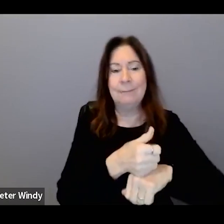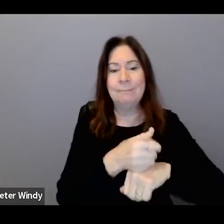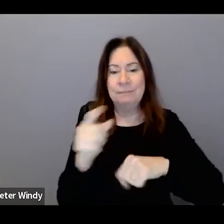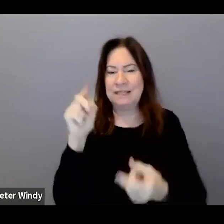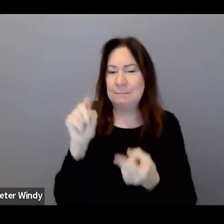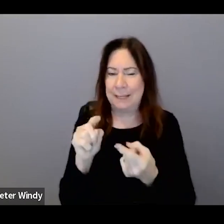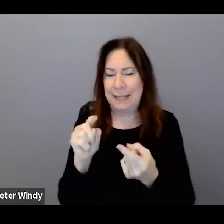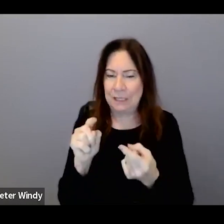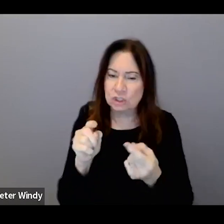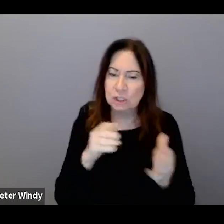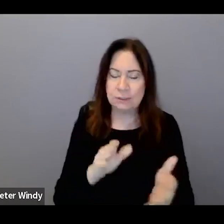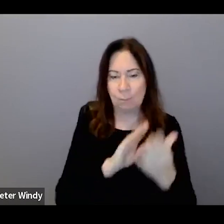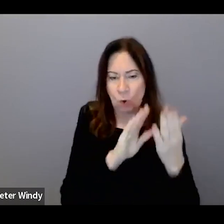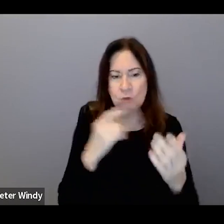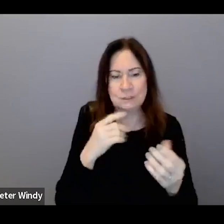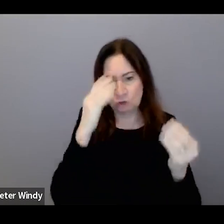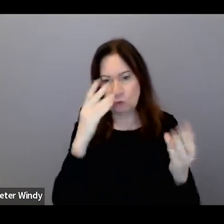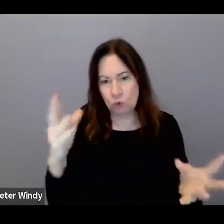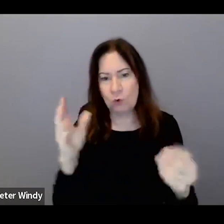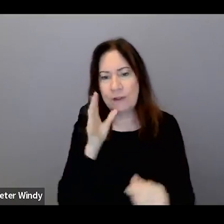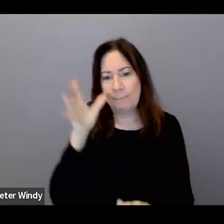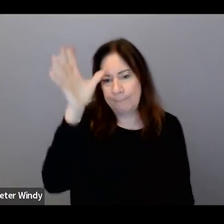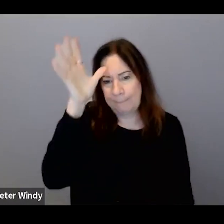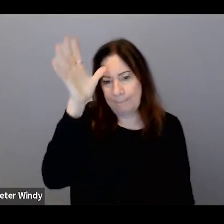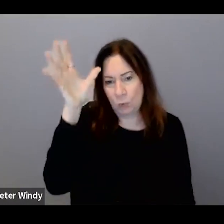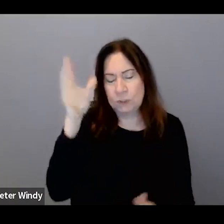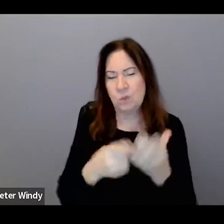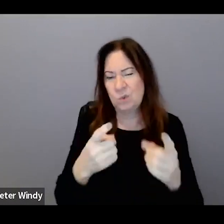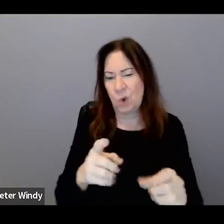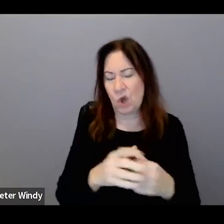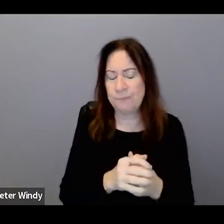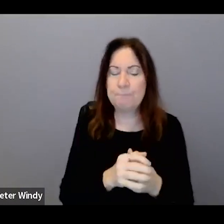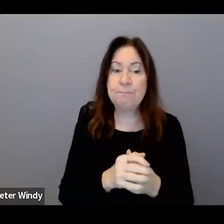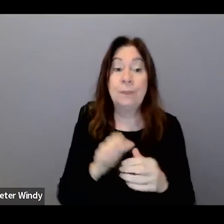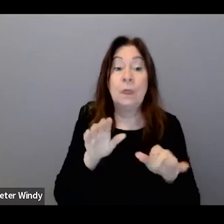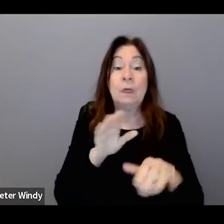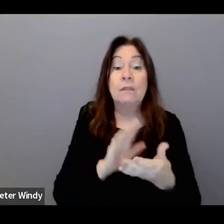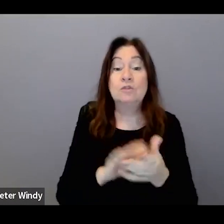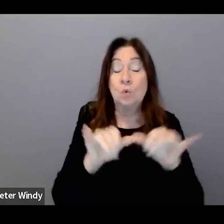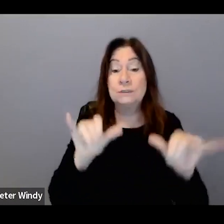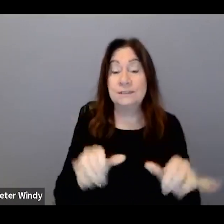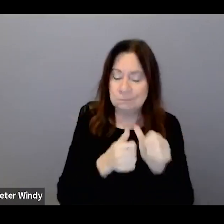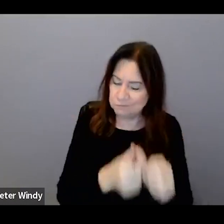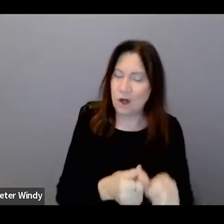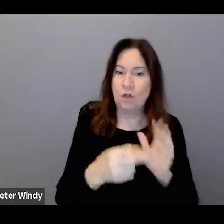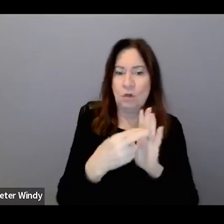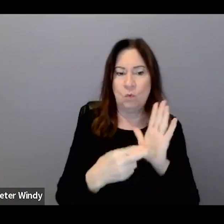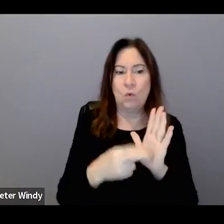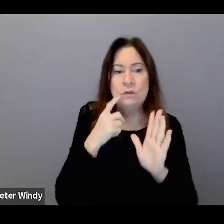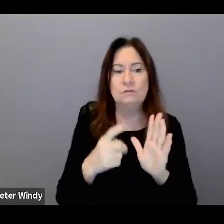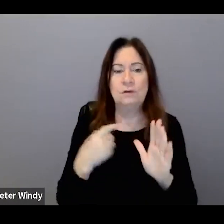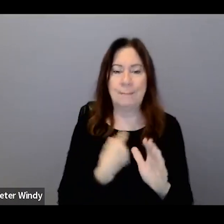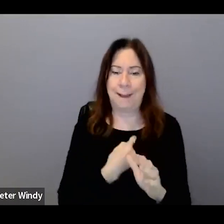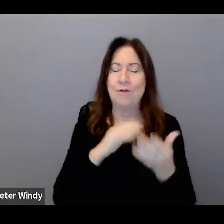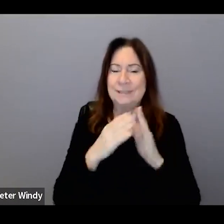mitigation measures and have notified parents. The school systems continue to follow the guidance from the City of Asheville